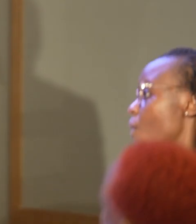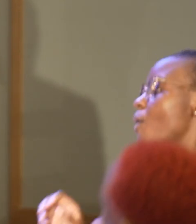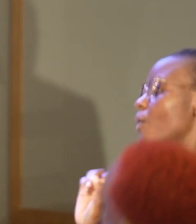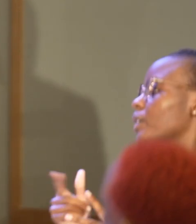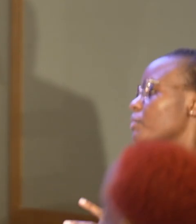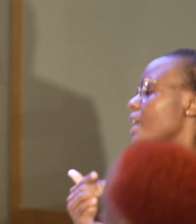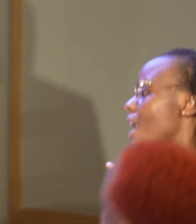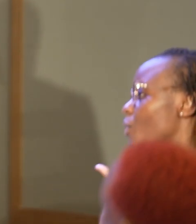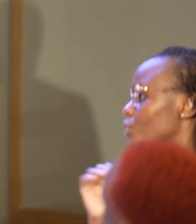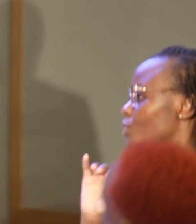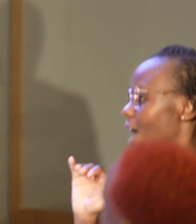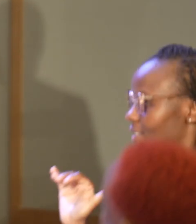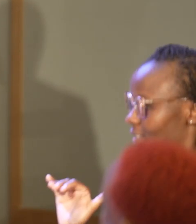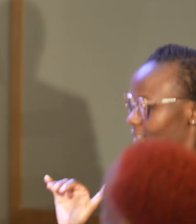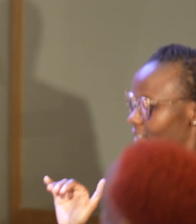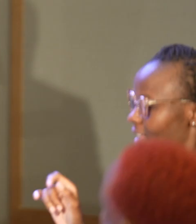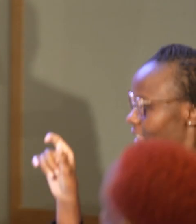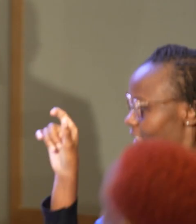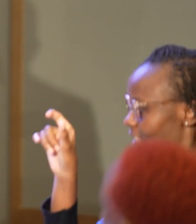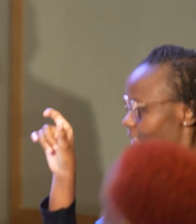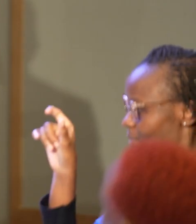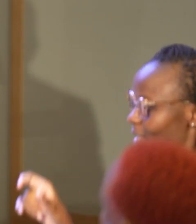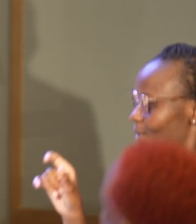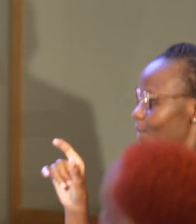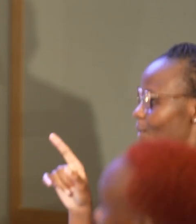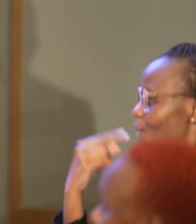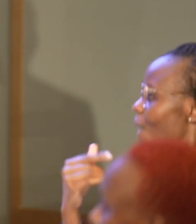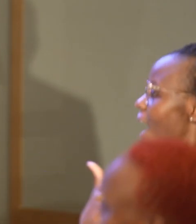would ask the one with the sting